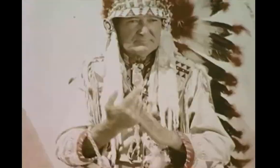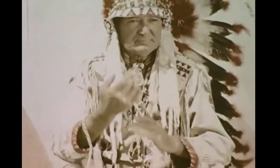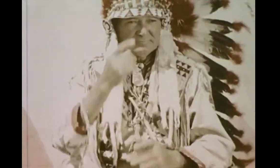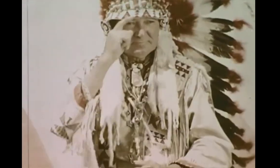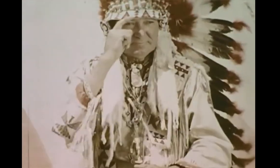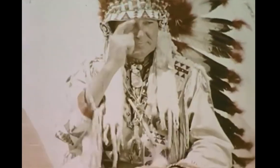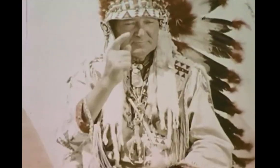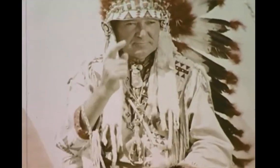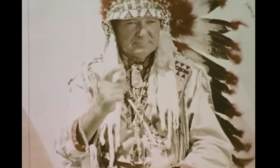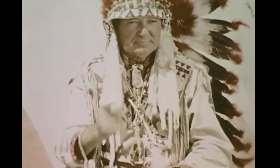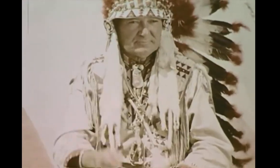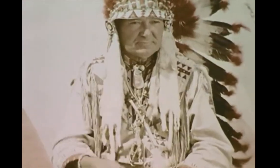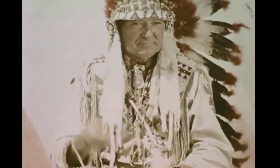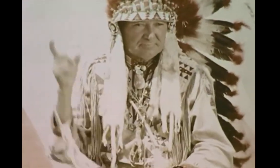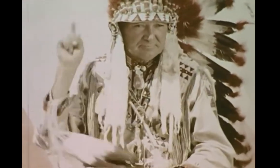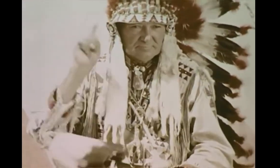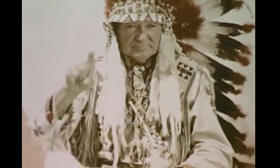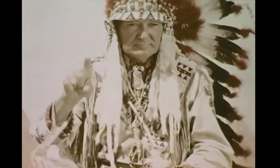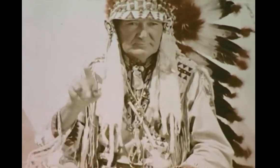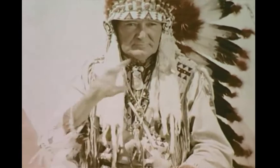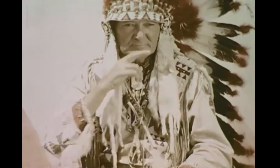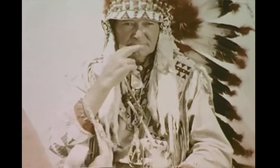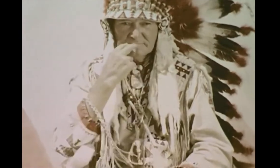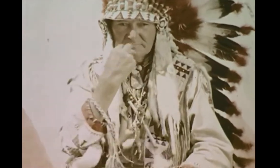He told them. He said.